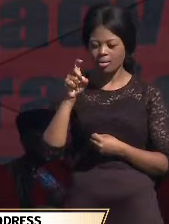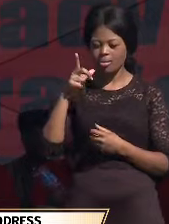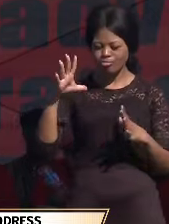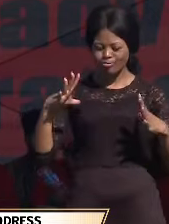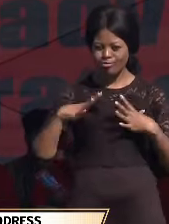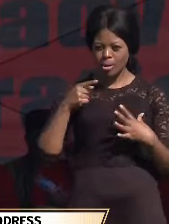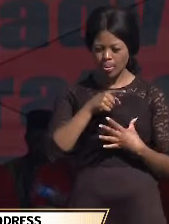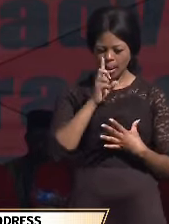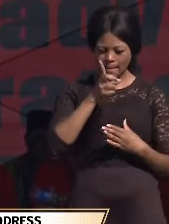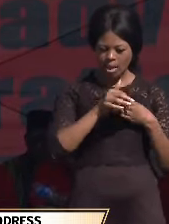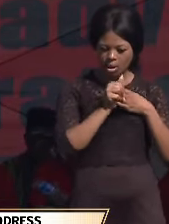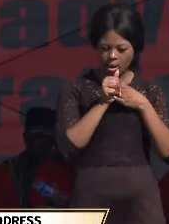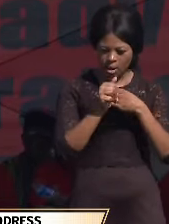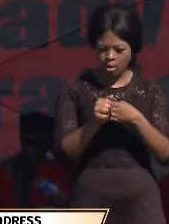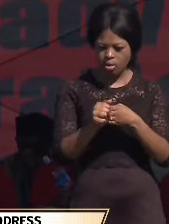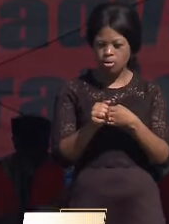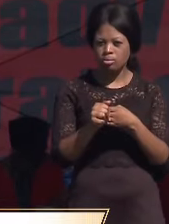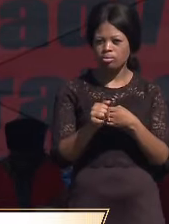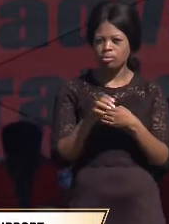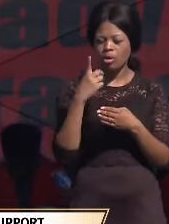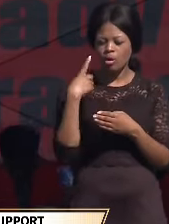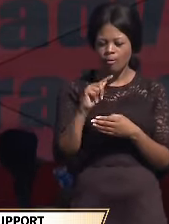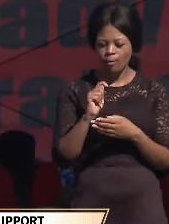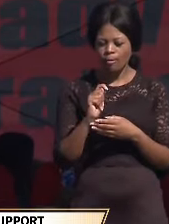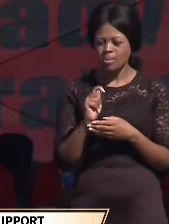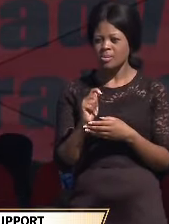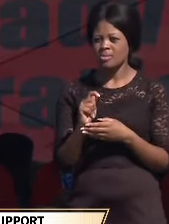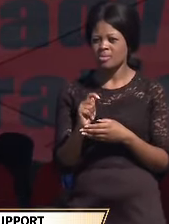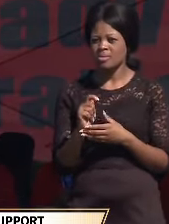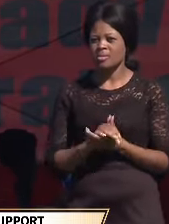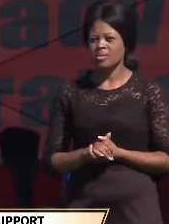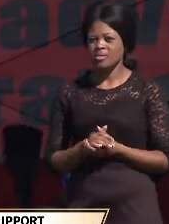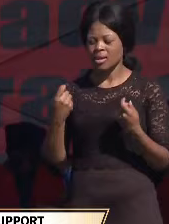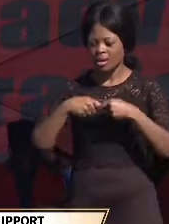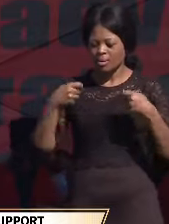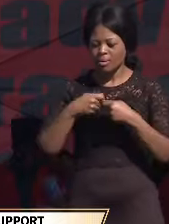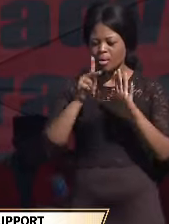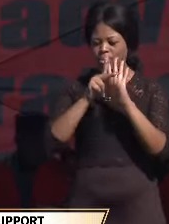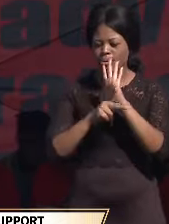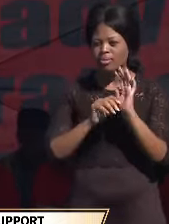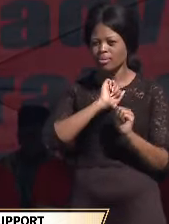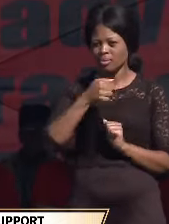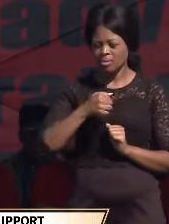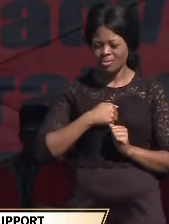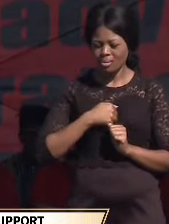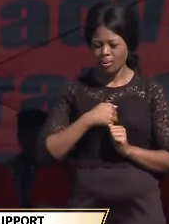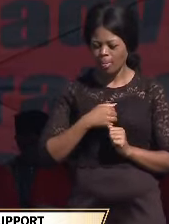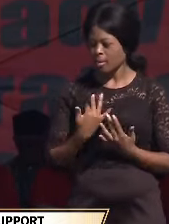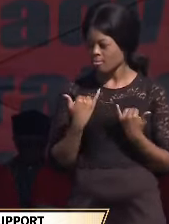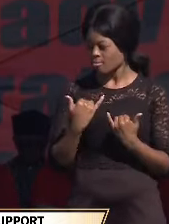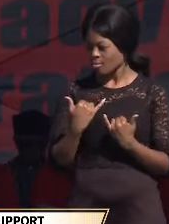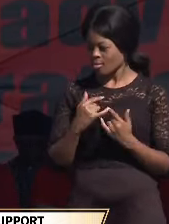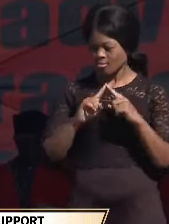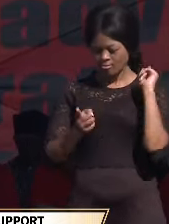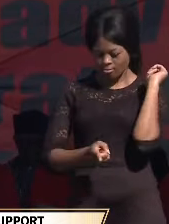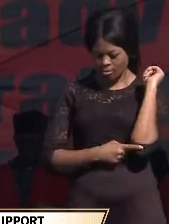actually take a lead in subsidizing our programs. But comrades, here is the last but one matter